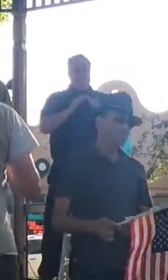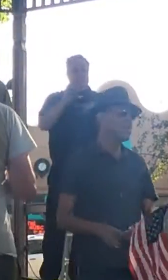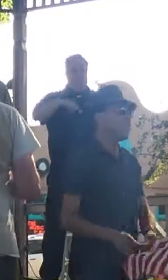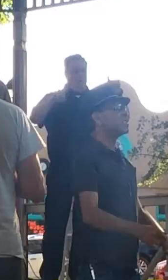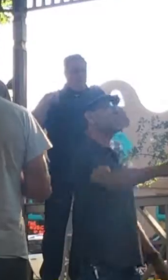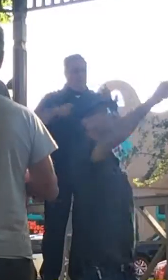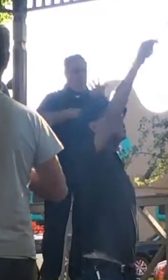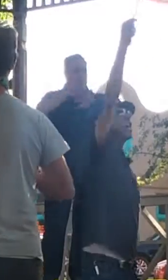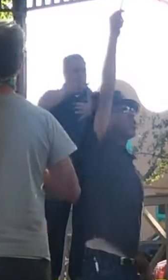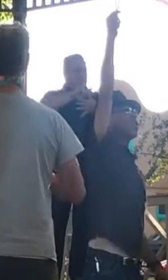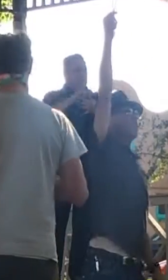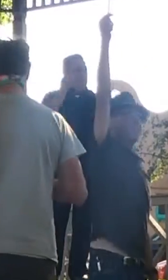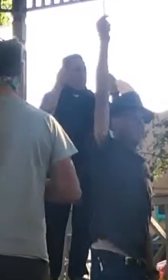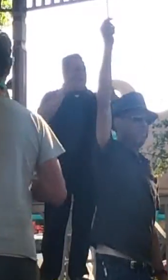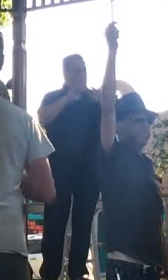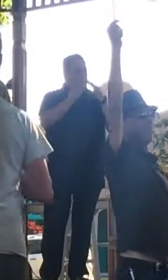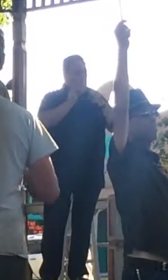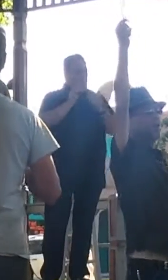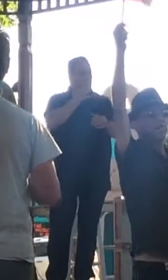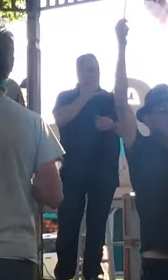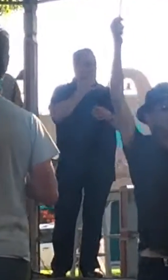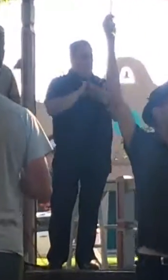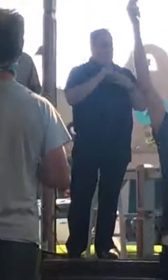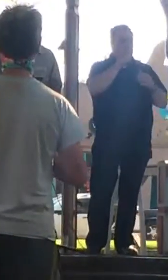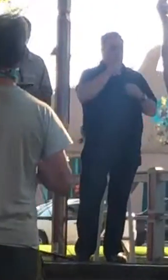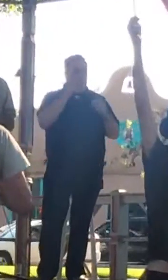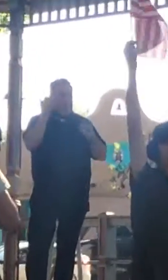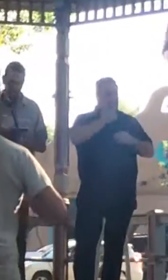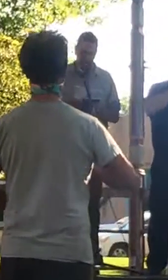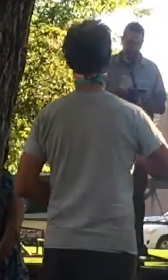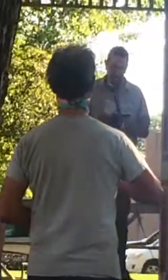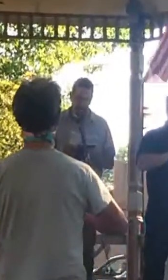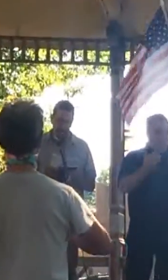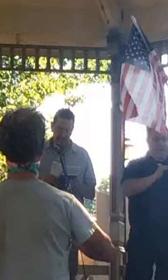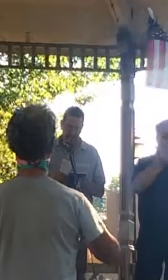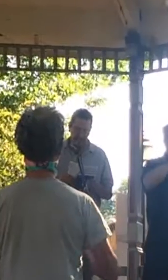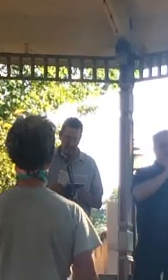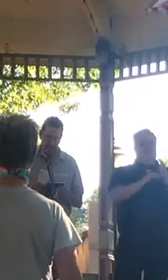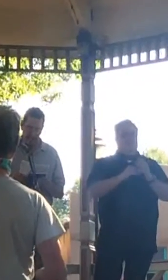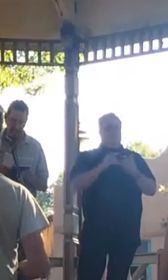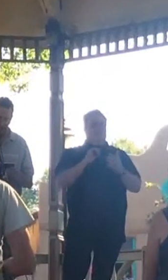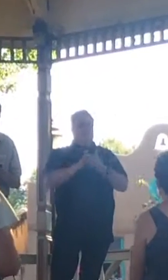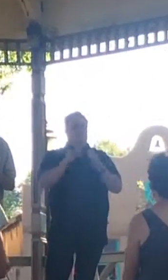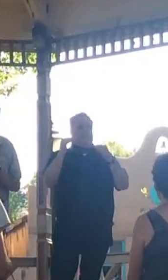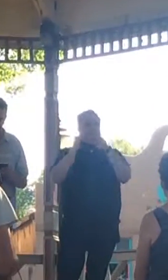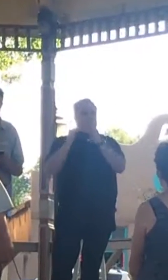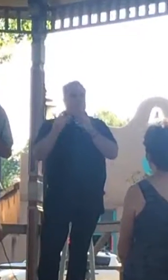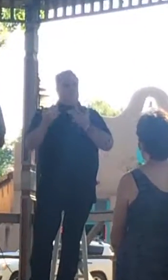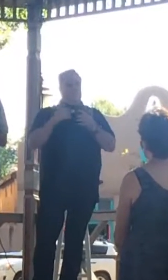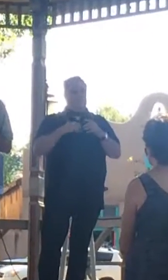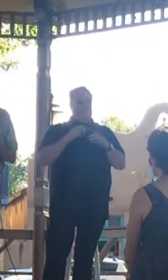diverse populations. Too many communities of color suffer daily repetitive punitive indignities that are inculcated